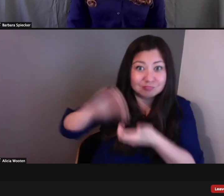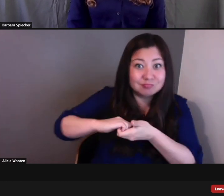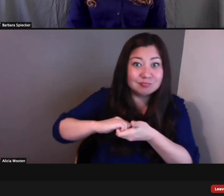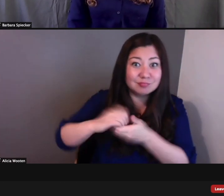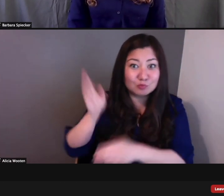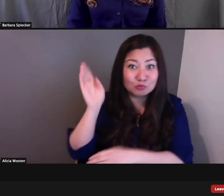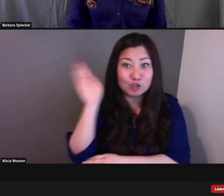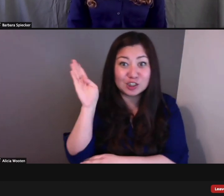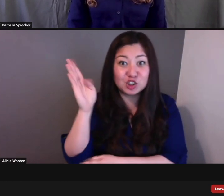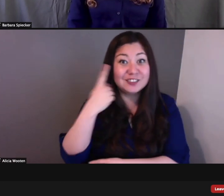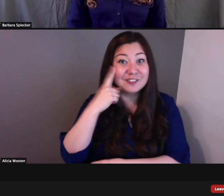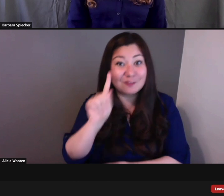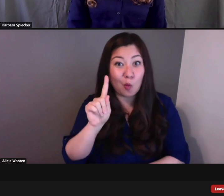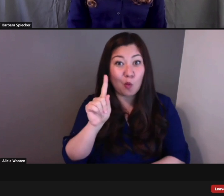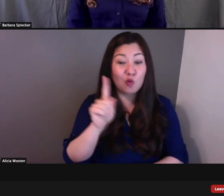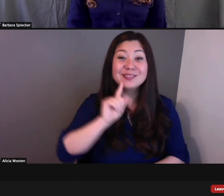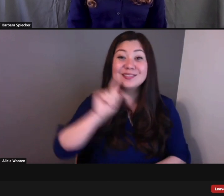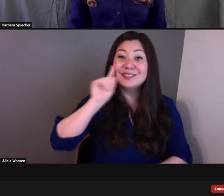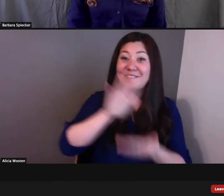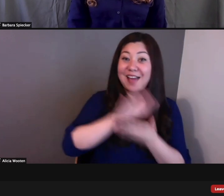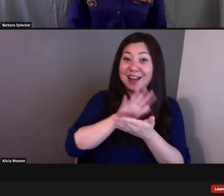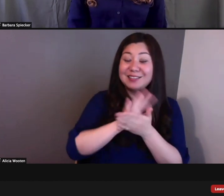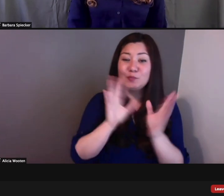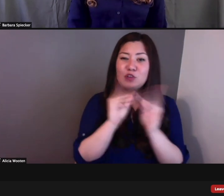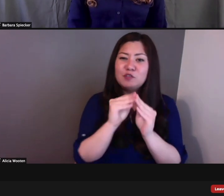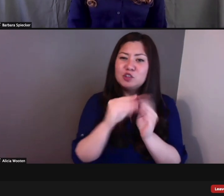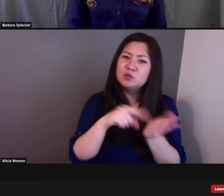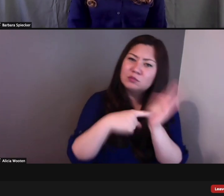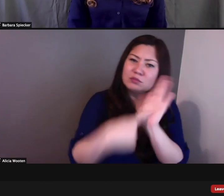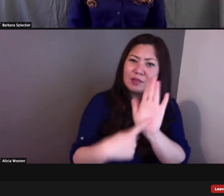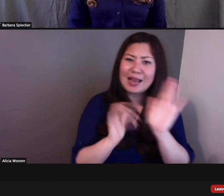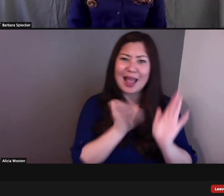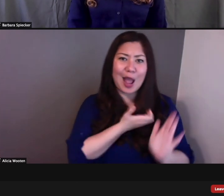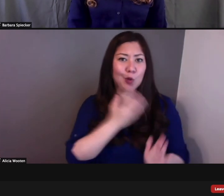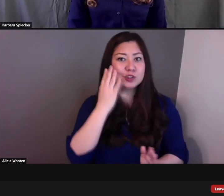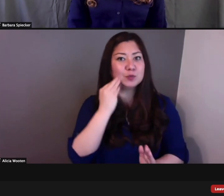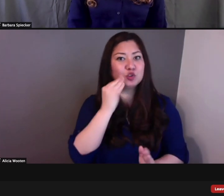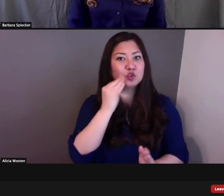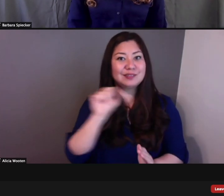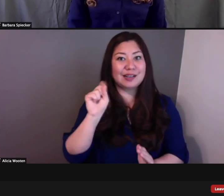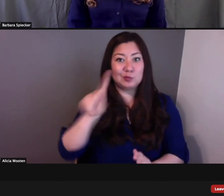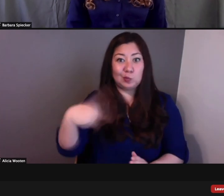2017, we partnered with a woman